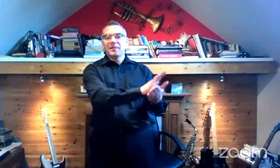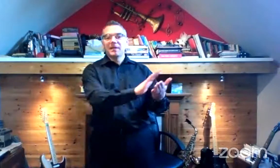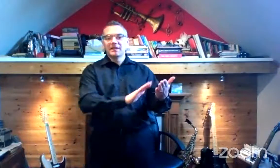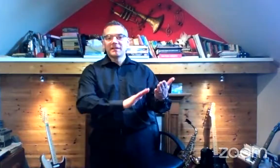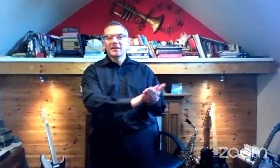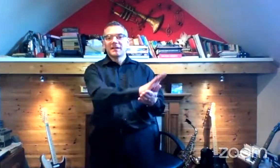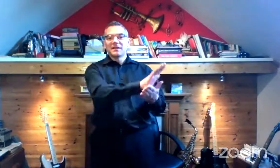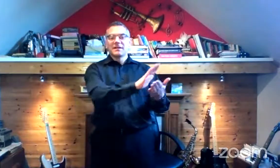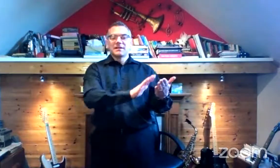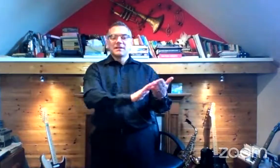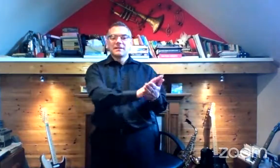happy.